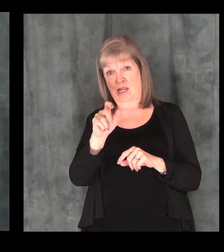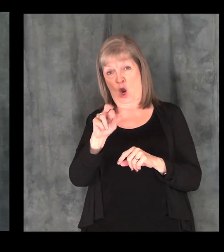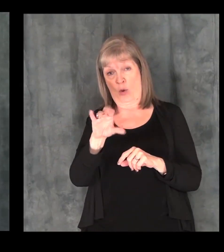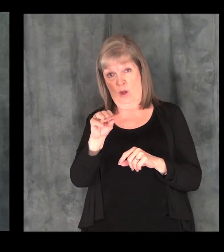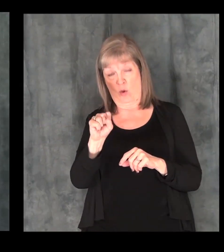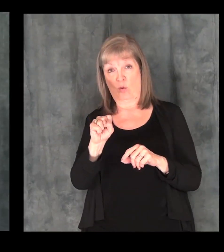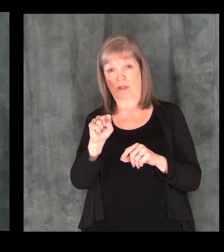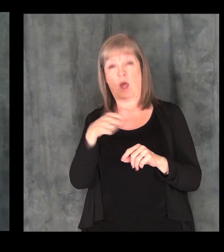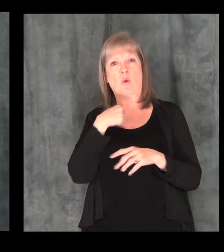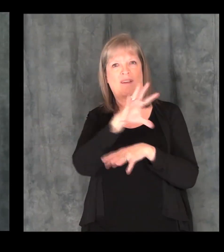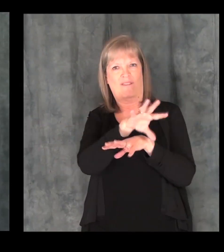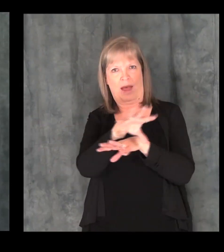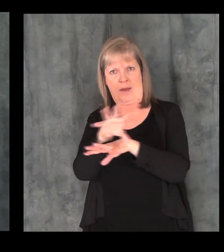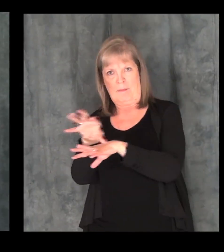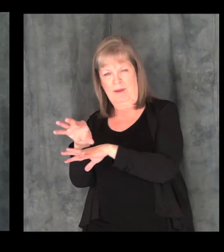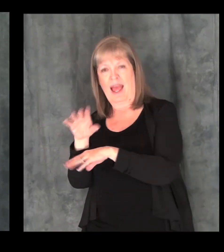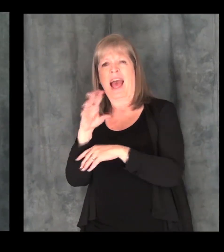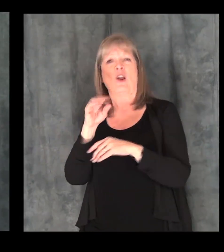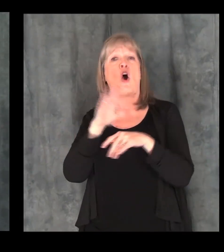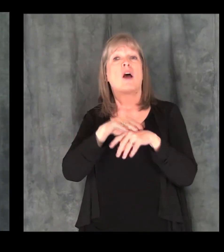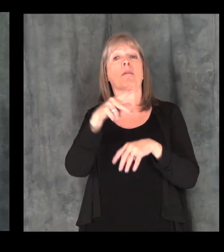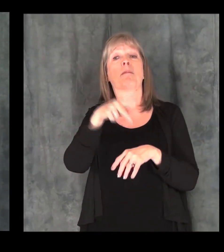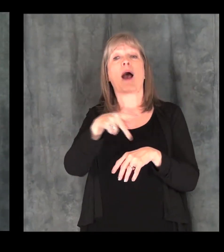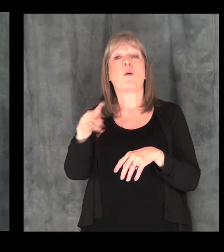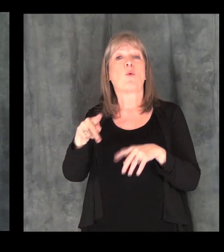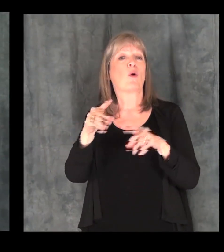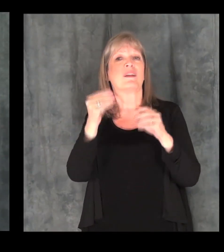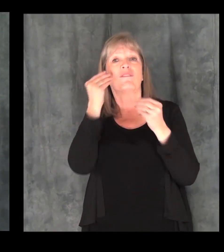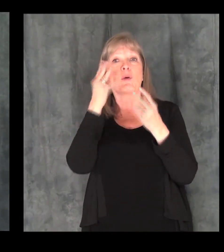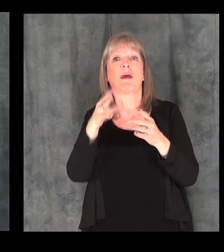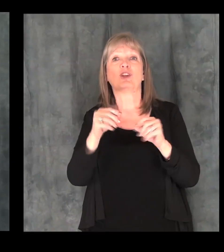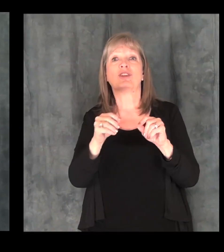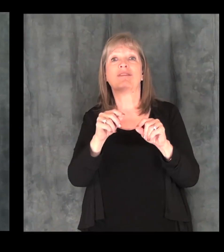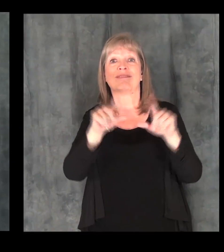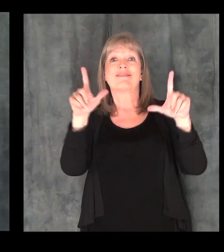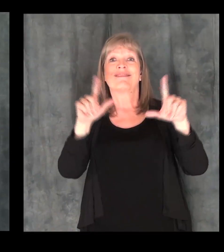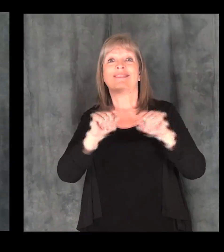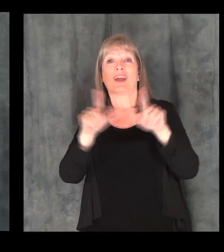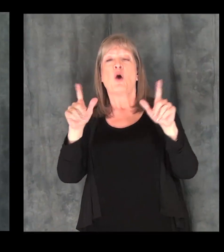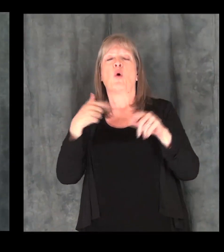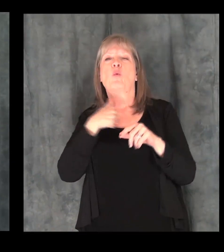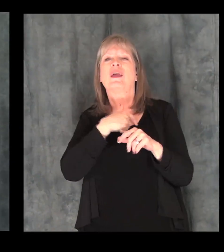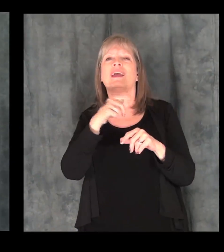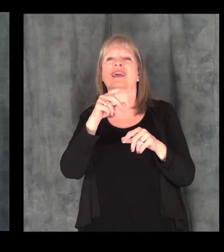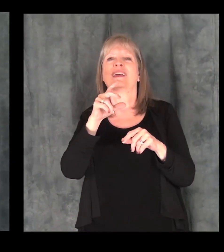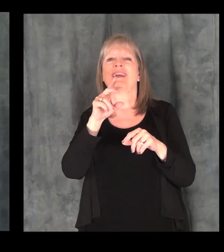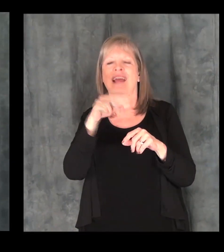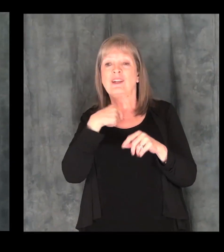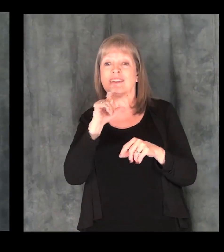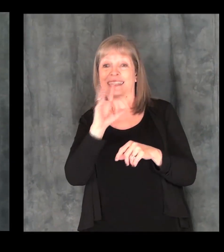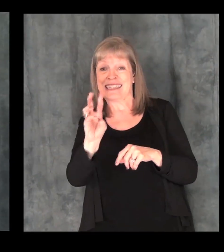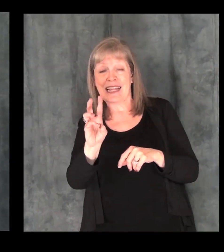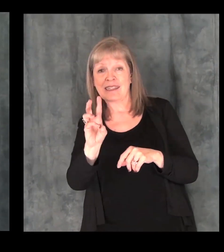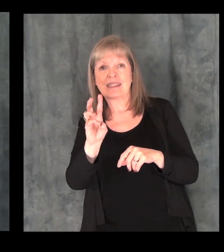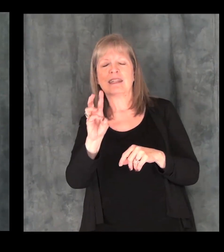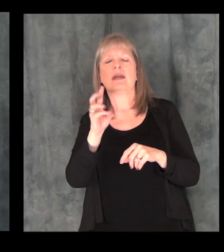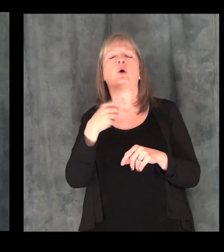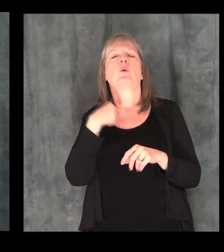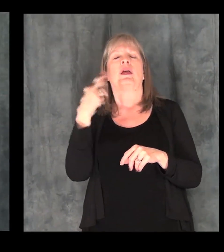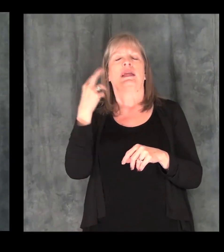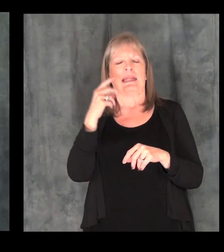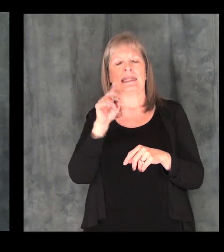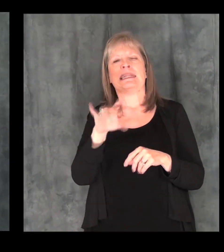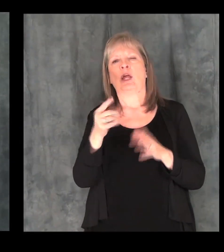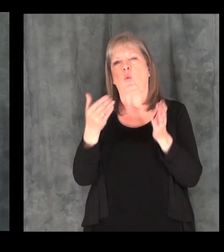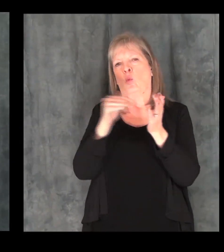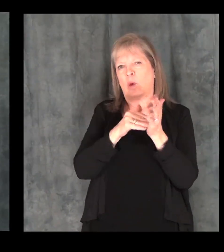slide it actually has 6 in brackets, and that's because we actually refilmed one of them because we realised that